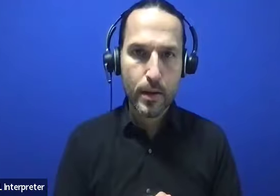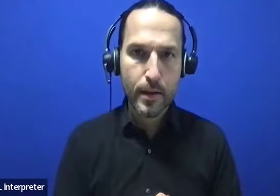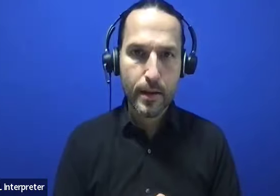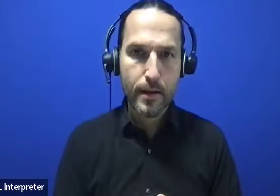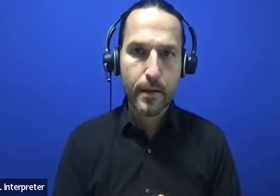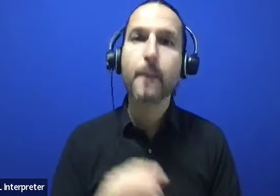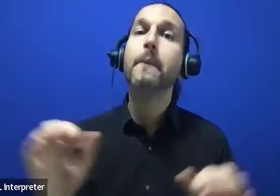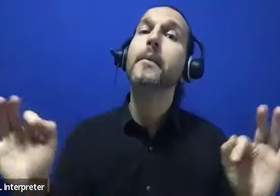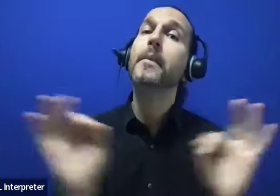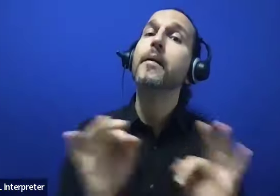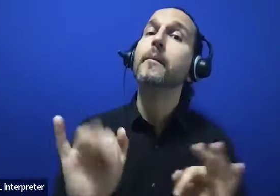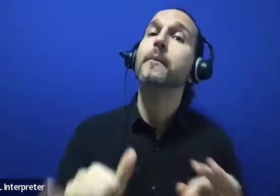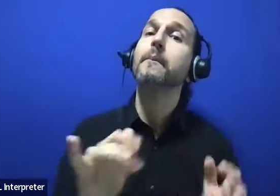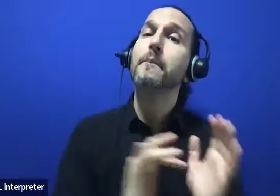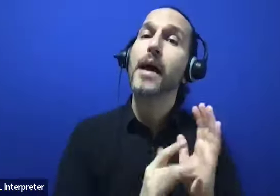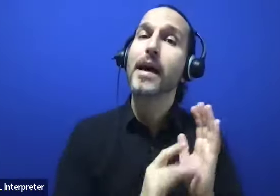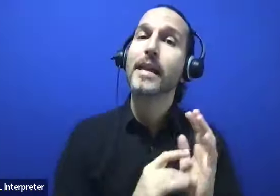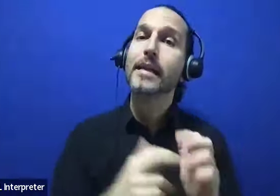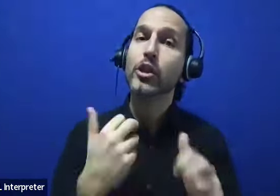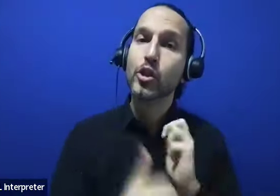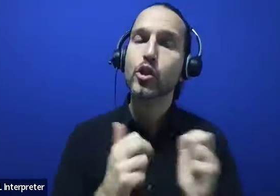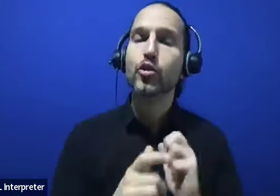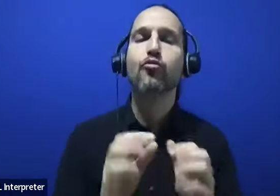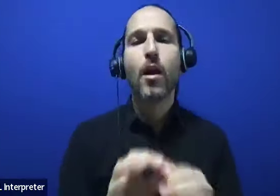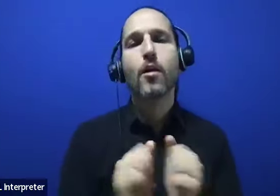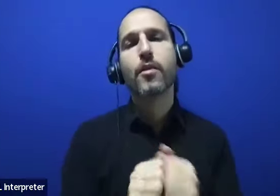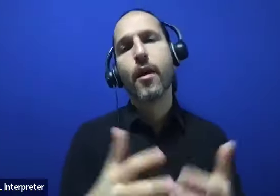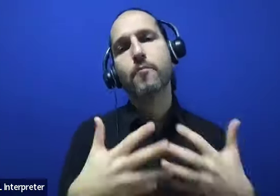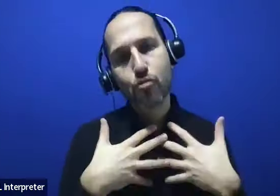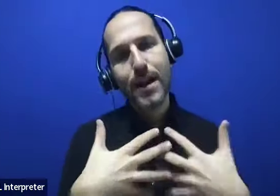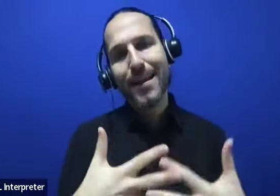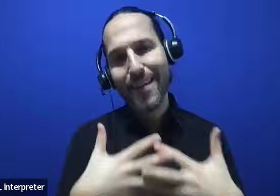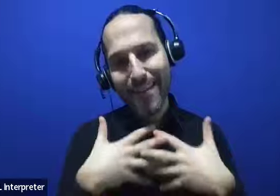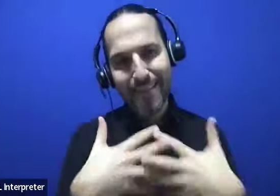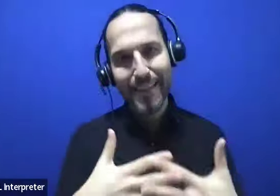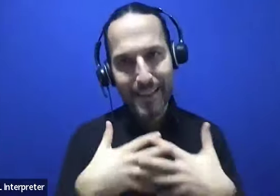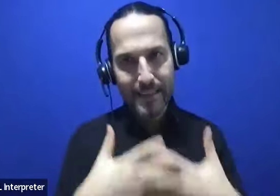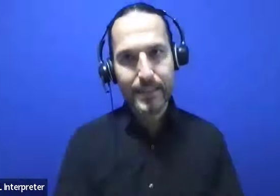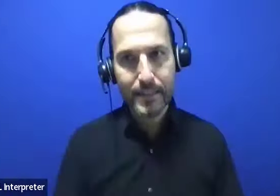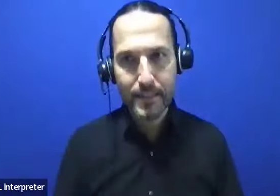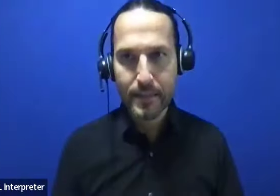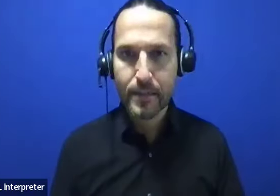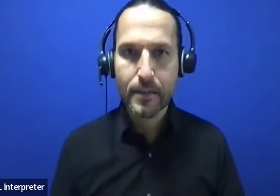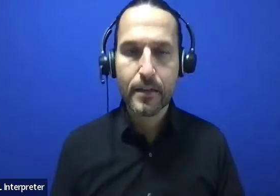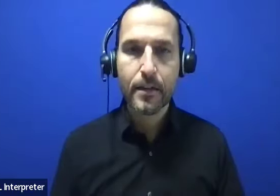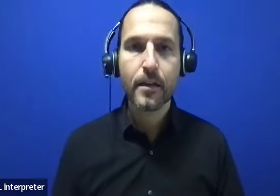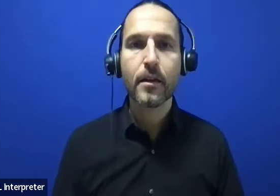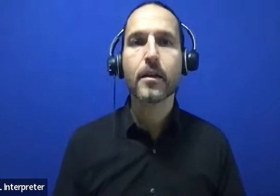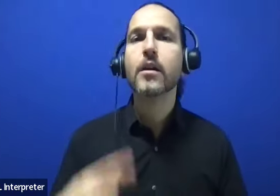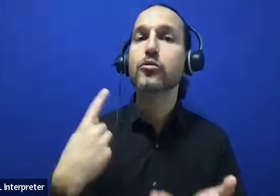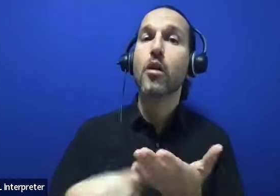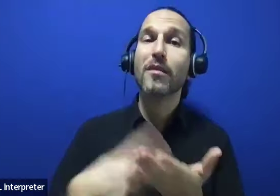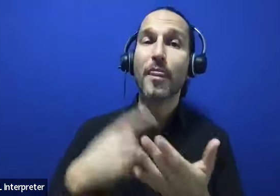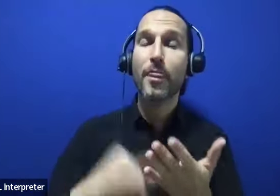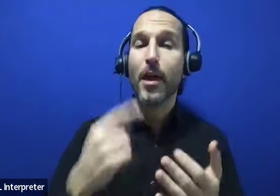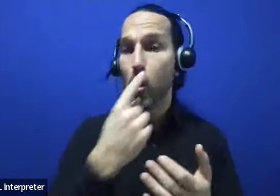So major medical management issues, breathing, right? And we talked about the